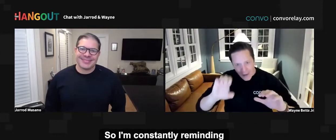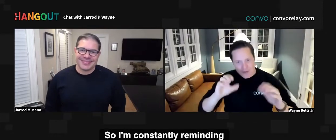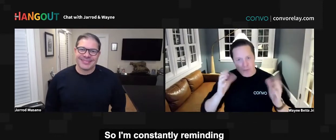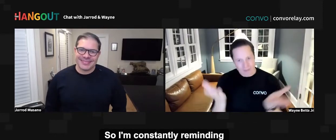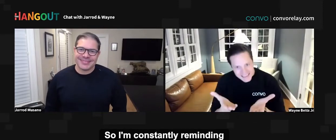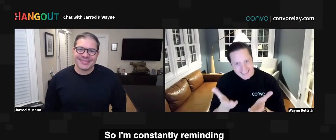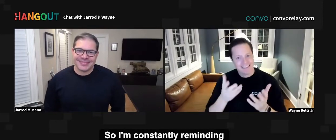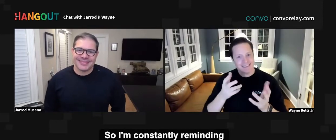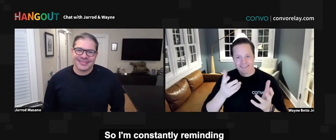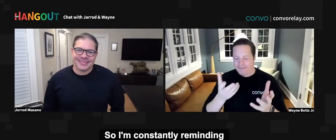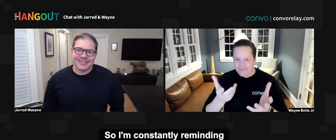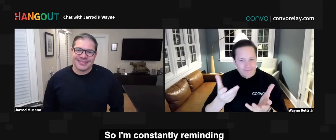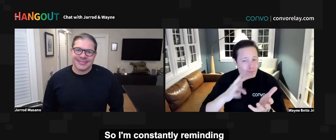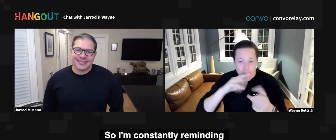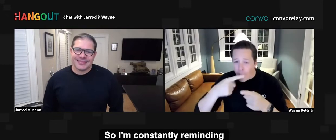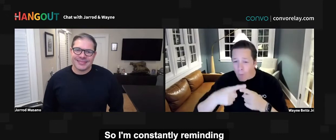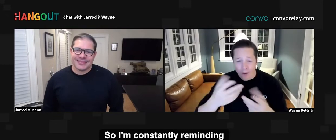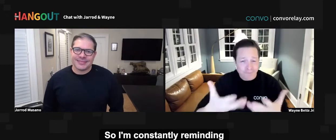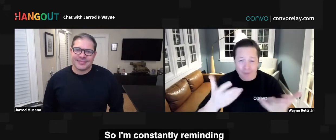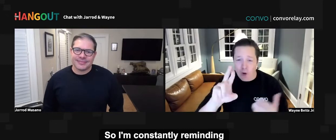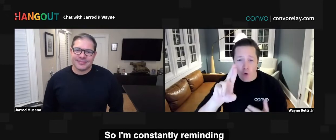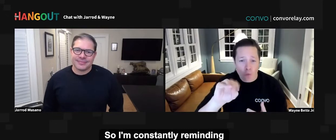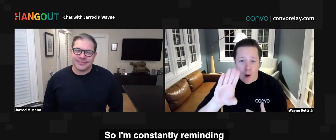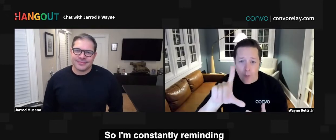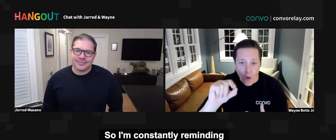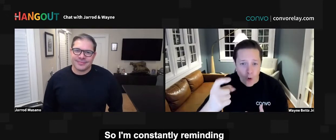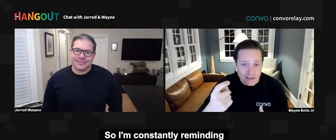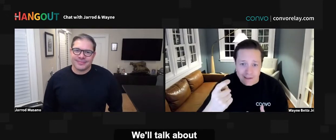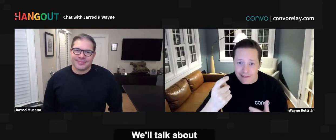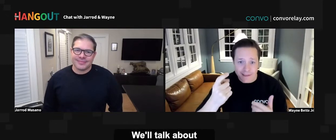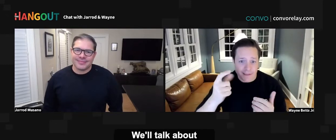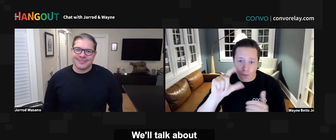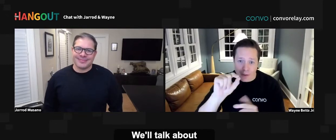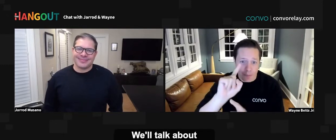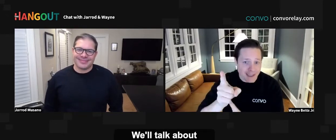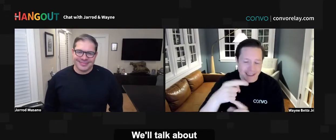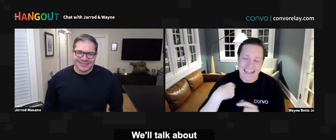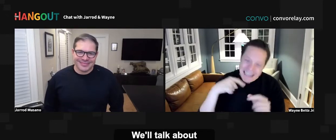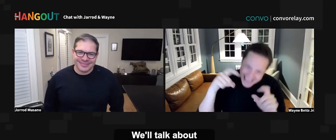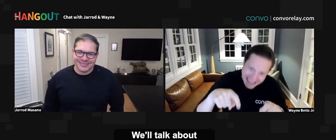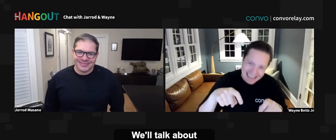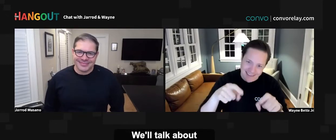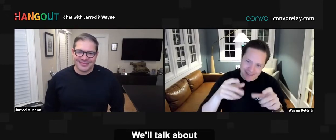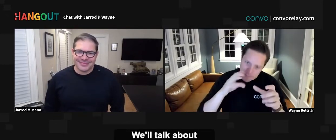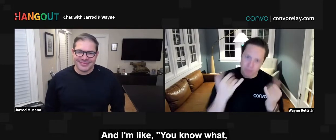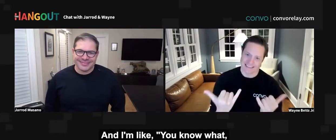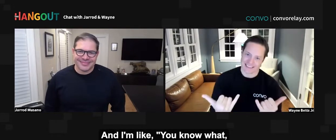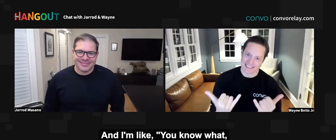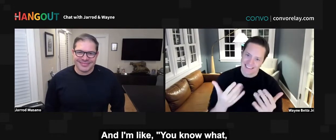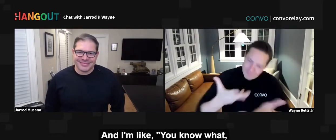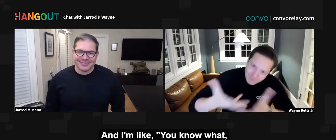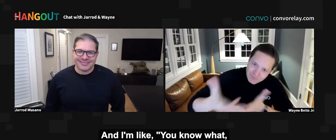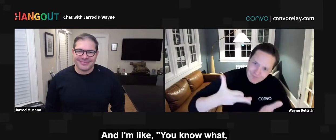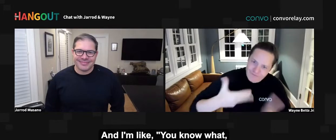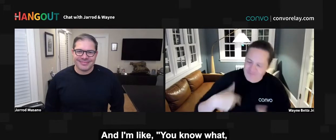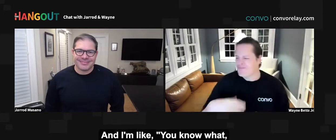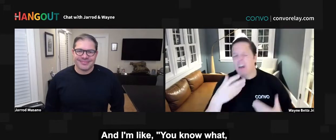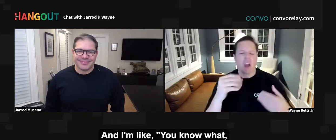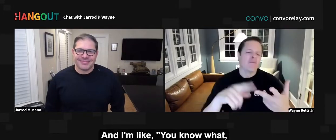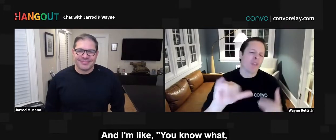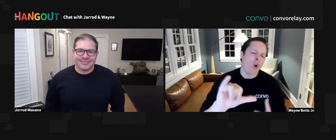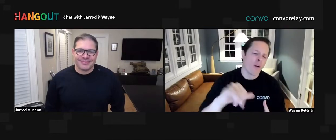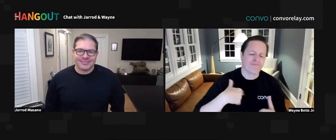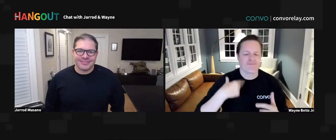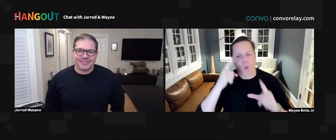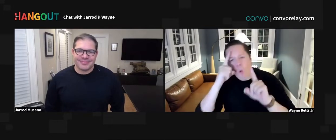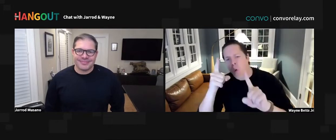So I'm constantly reminding myself to be here, be present. We'll talk about Roblox for 20 Hmm. minutes. And I'm like, you know what, Wayne? I